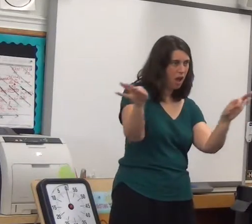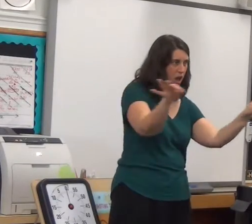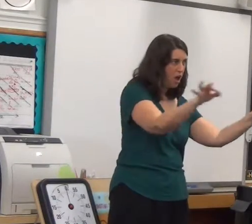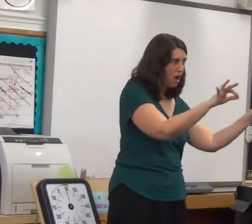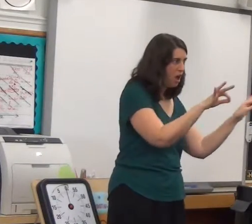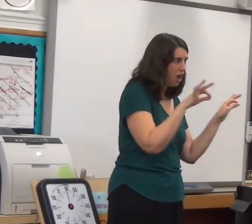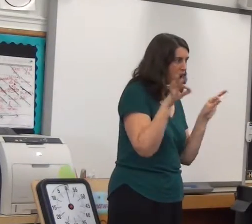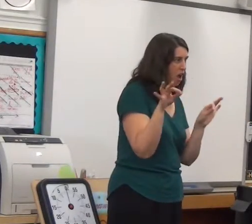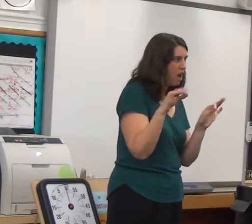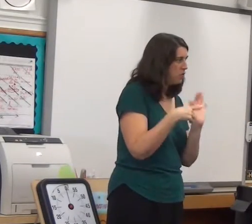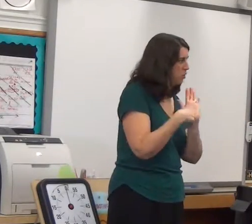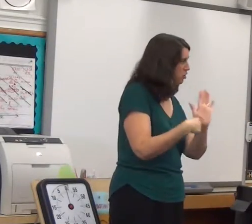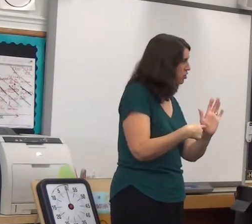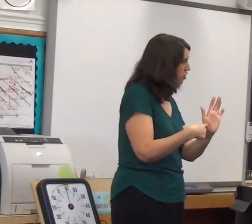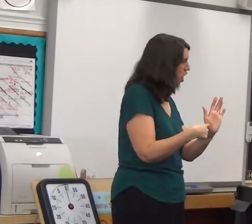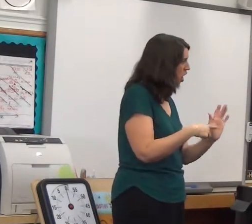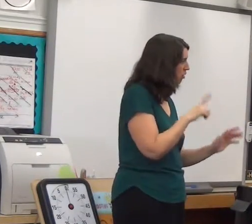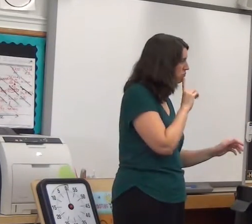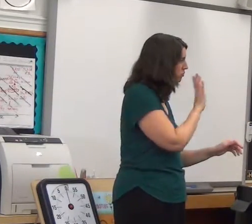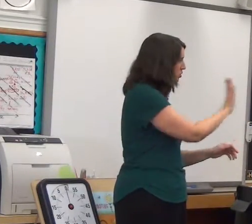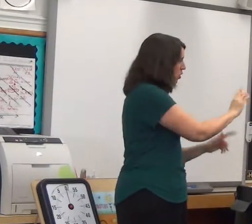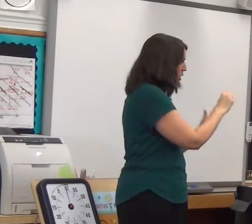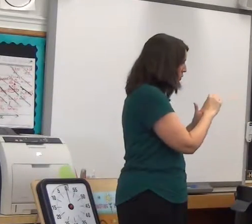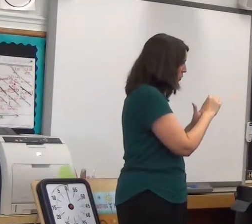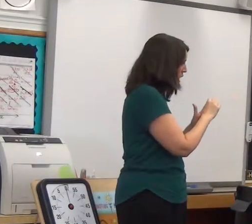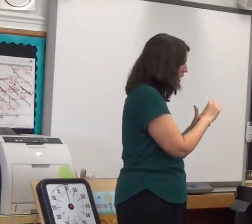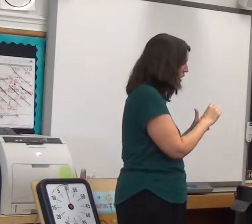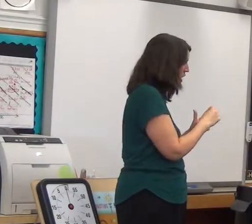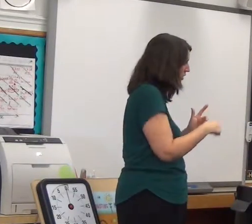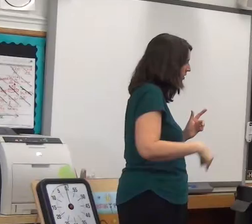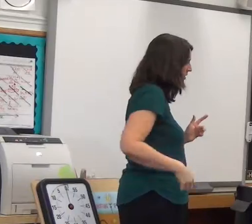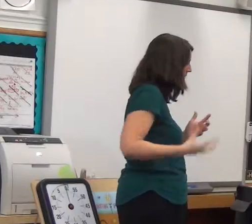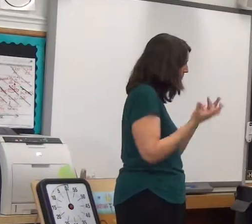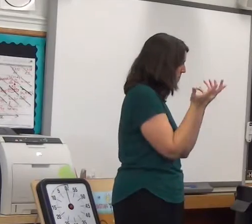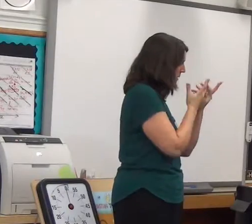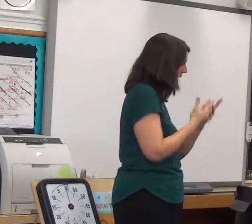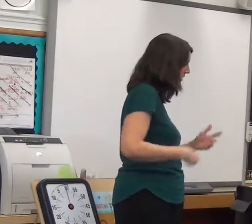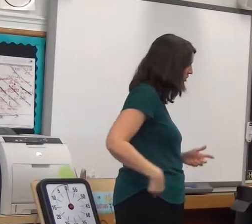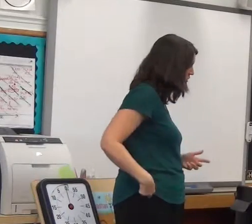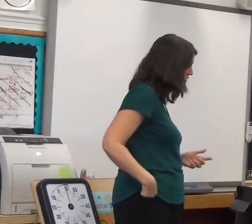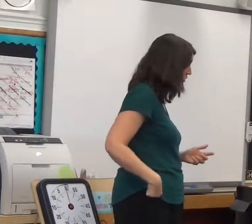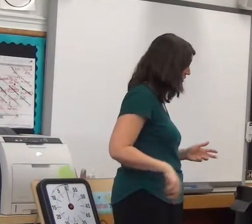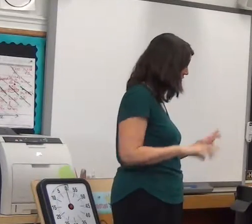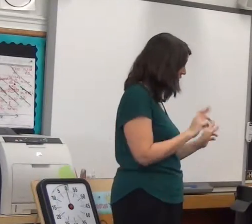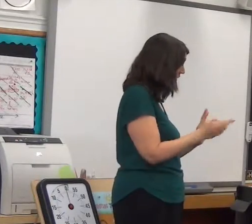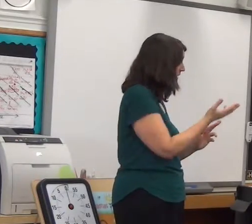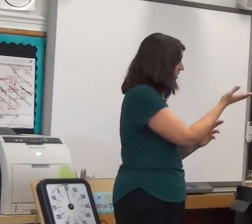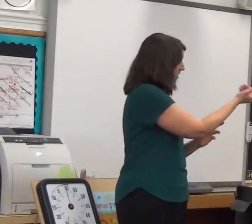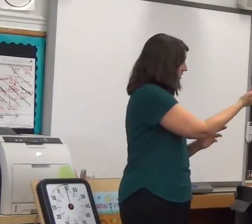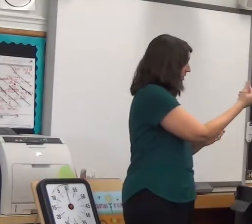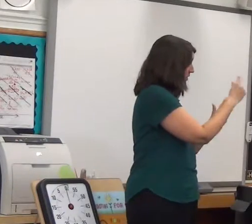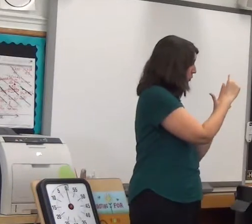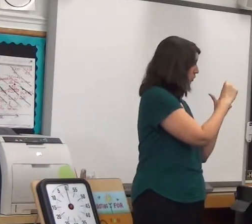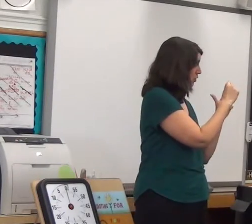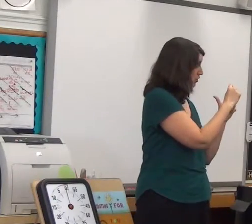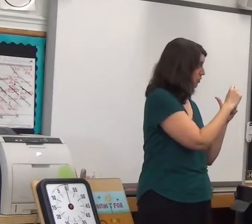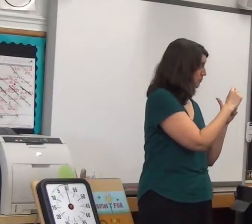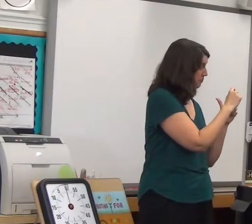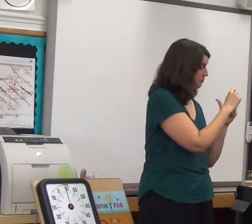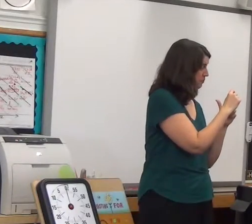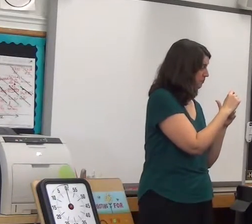we're going to show everyone your word written on that piece of paper. Are you ready? You ready?